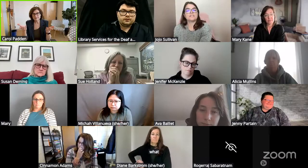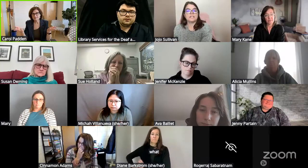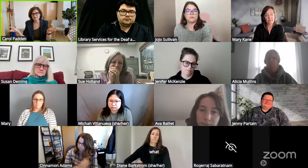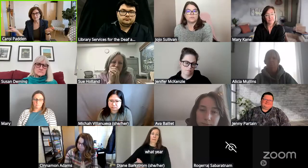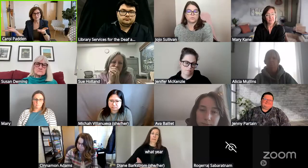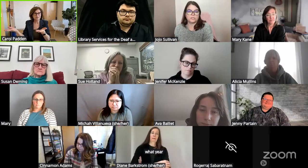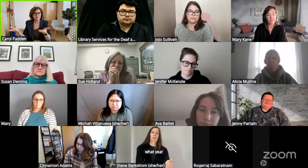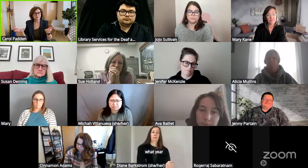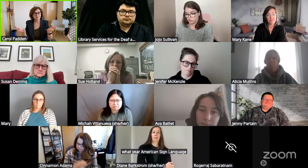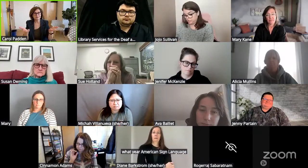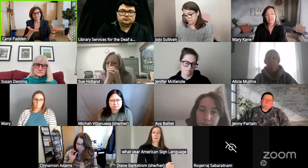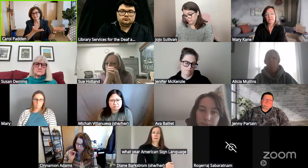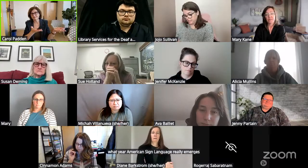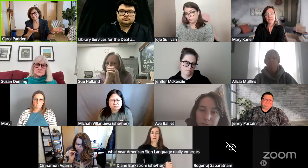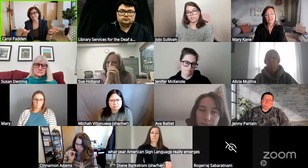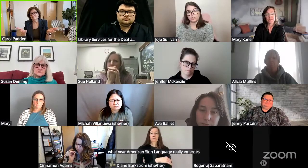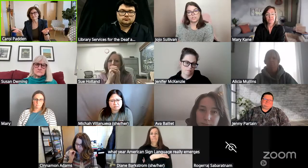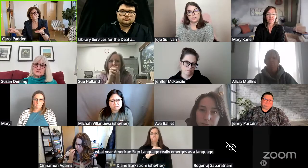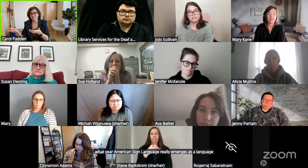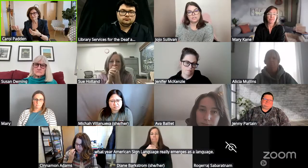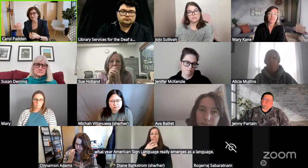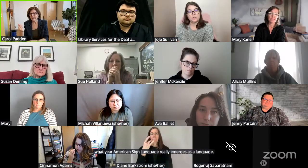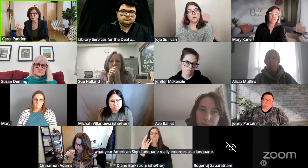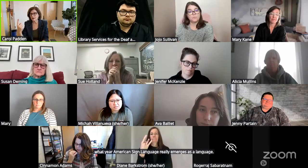Sign Language really emerges as a language? Do we know?